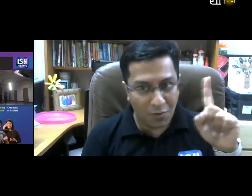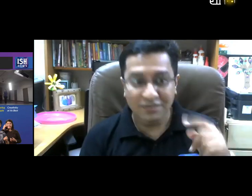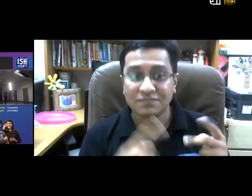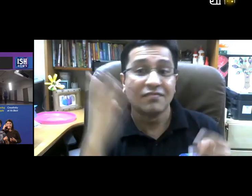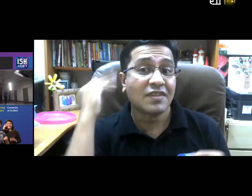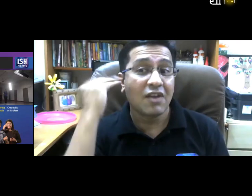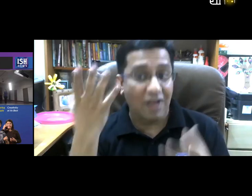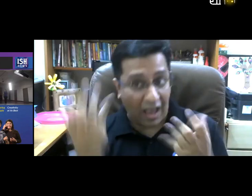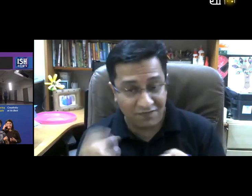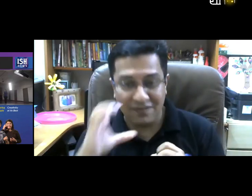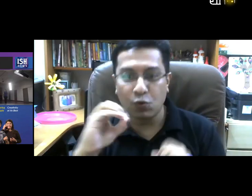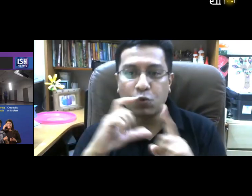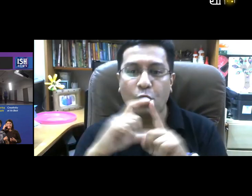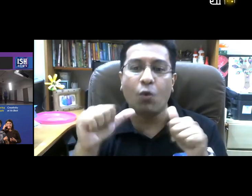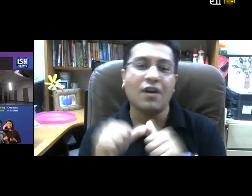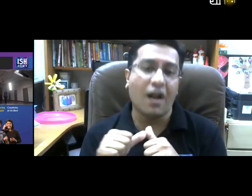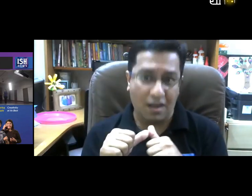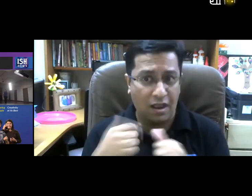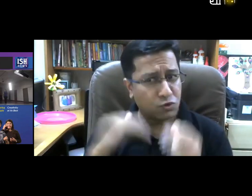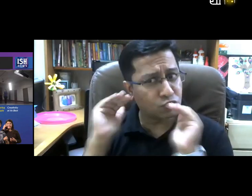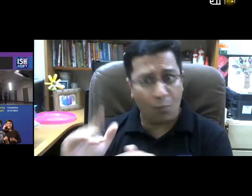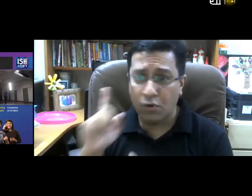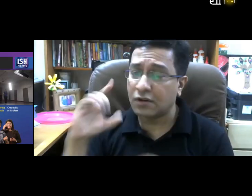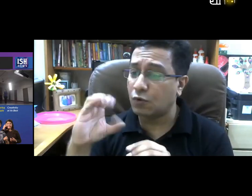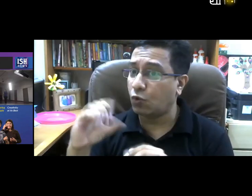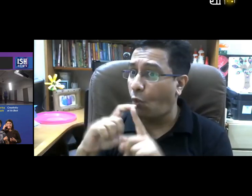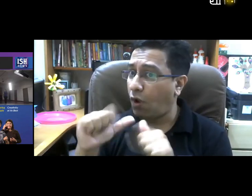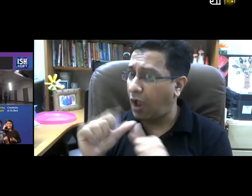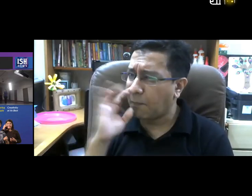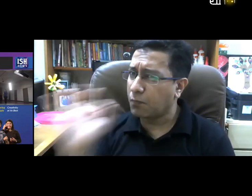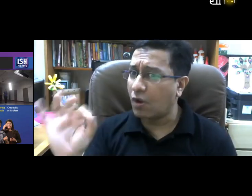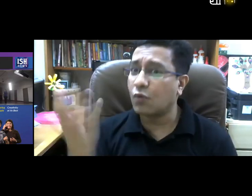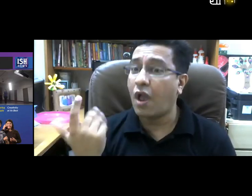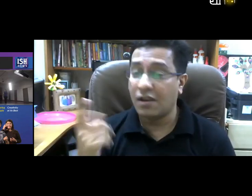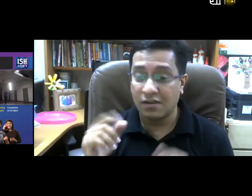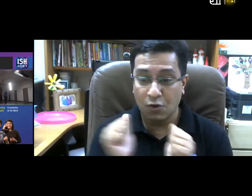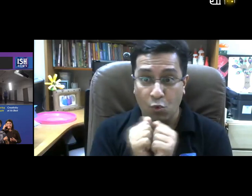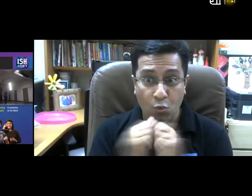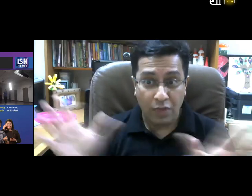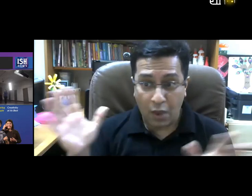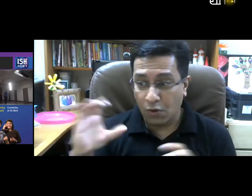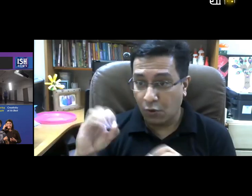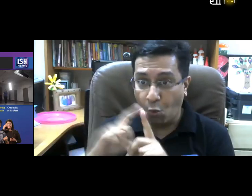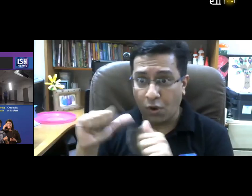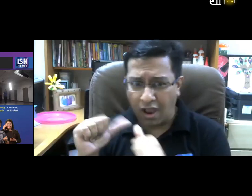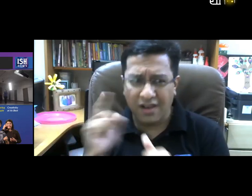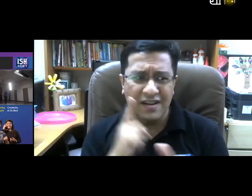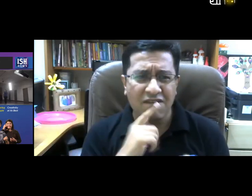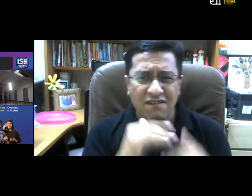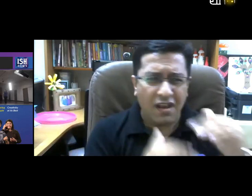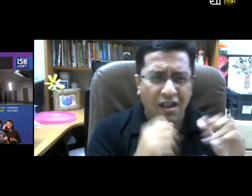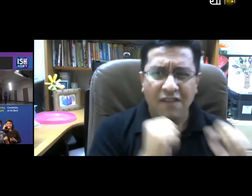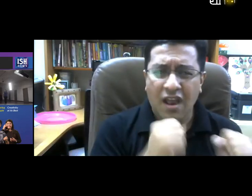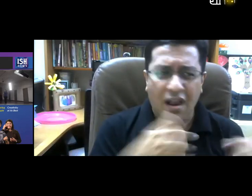deaf people in getting jobs. That's one aim. That's why we have few codas also. We codas are very important here. Why? Without